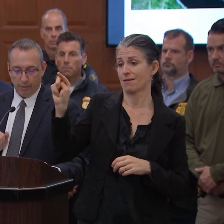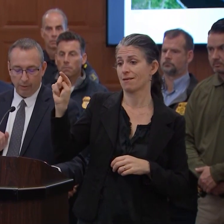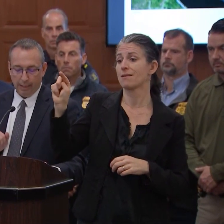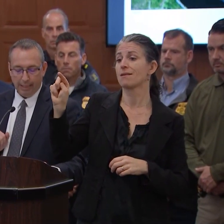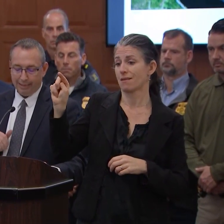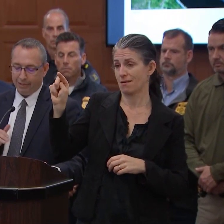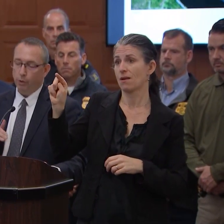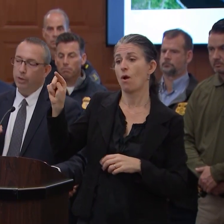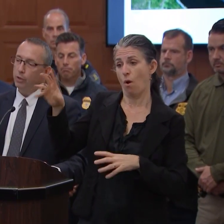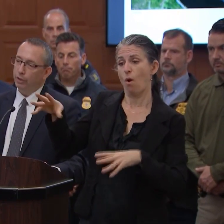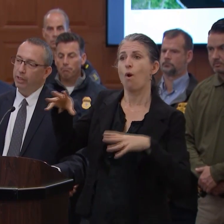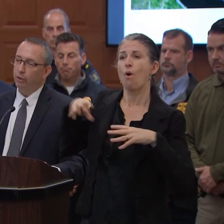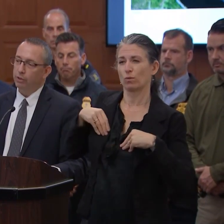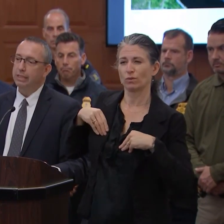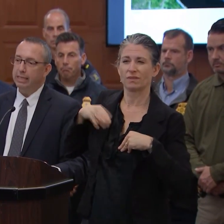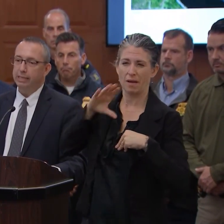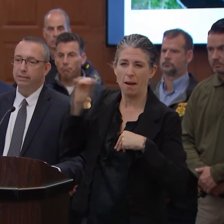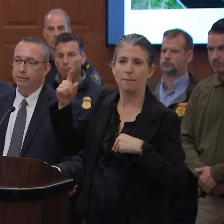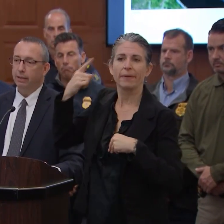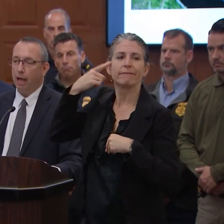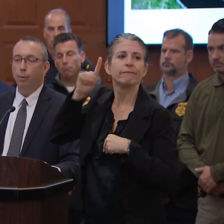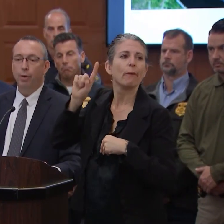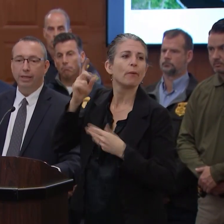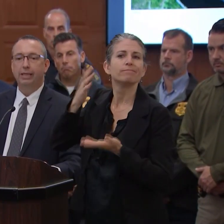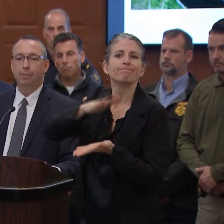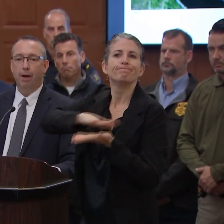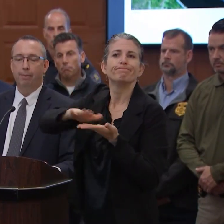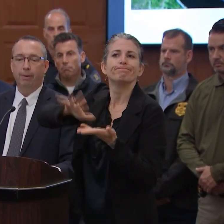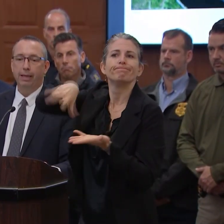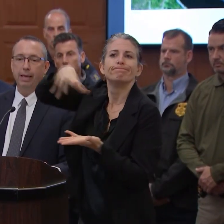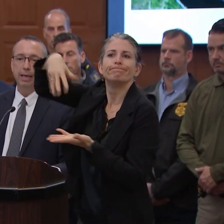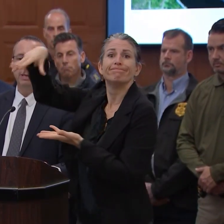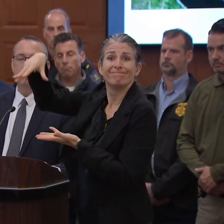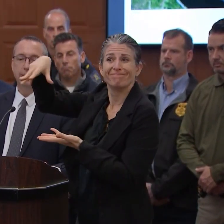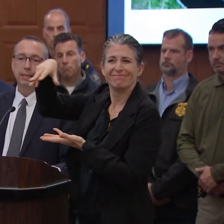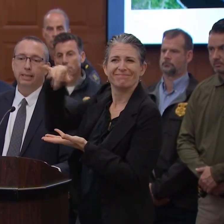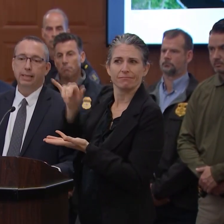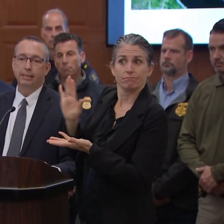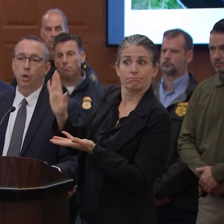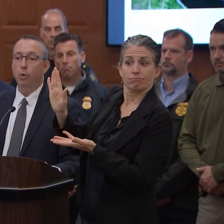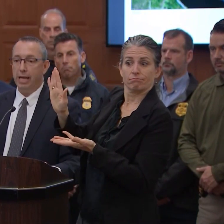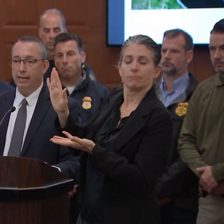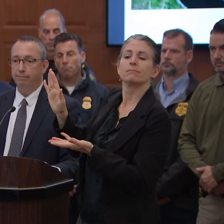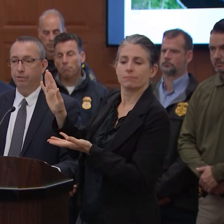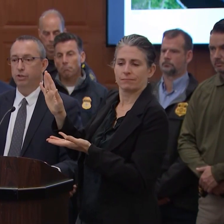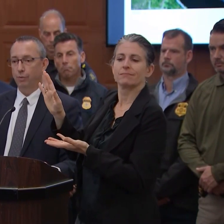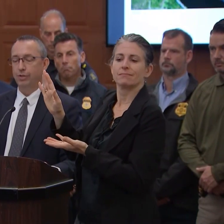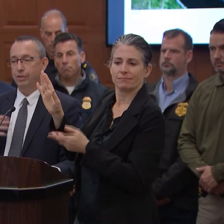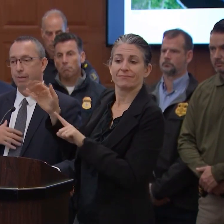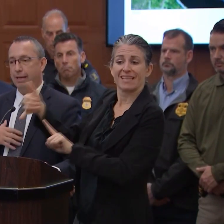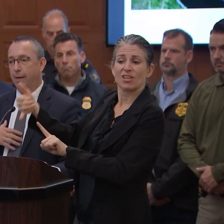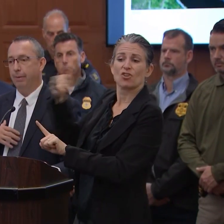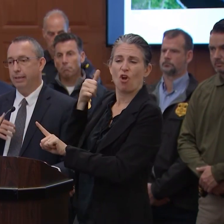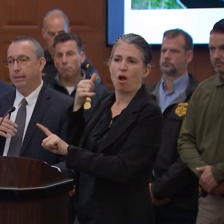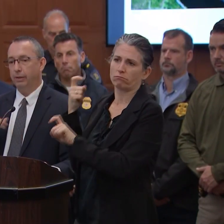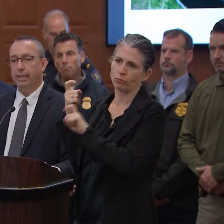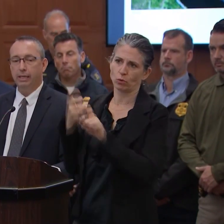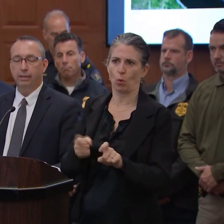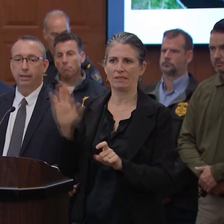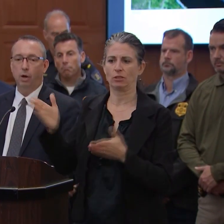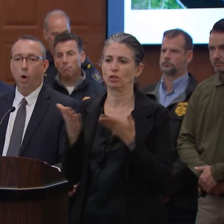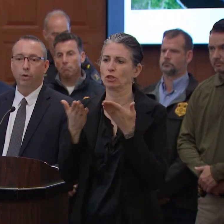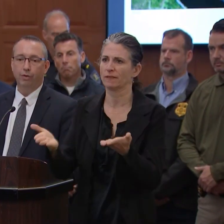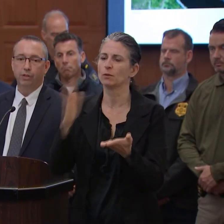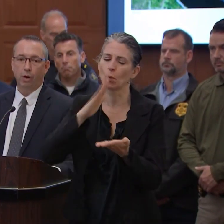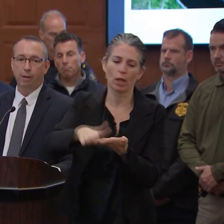us a shout and says, you know, when you clear those scenes, I'm willing to come up and donate the services of my company to